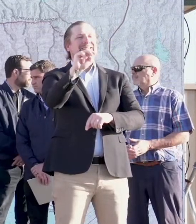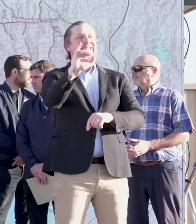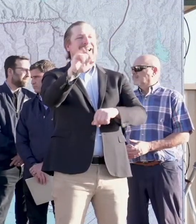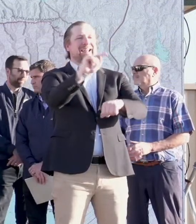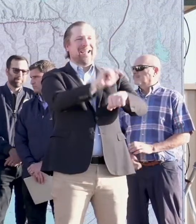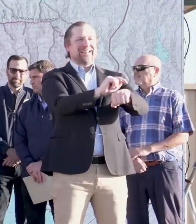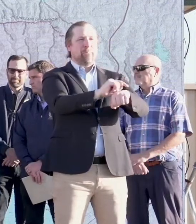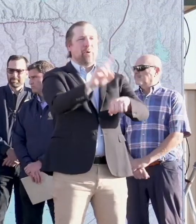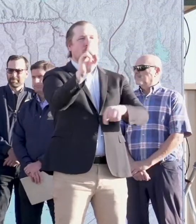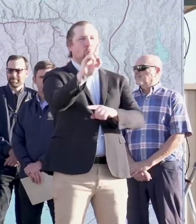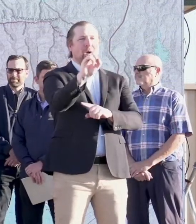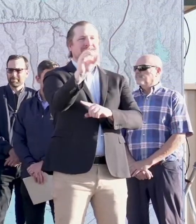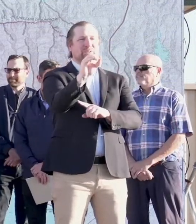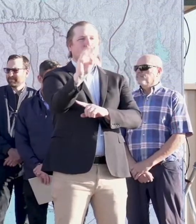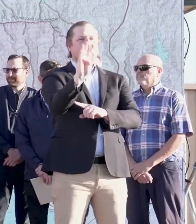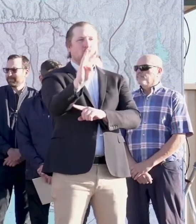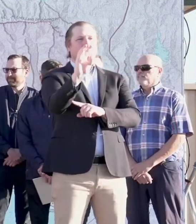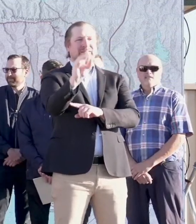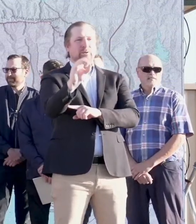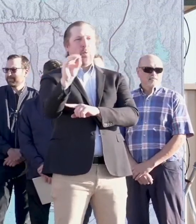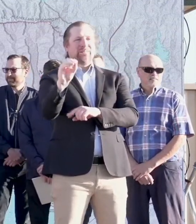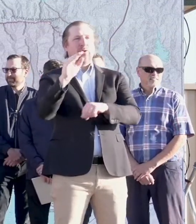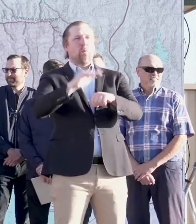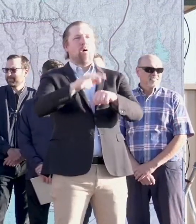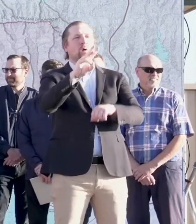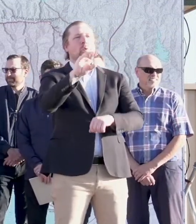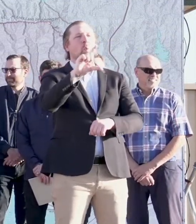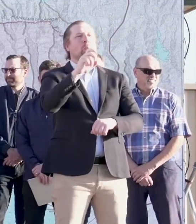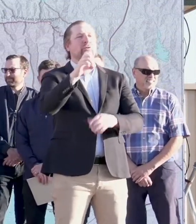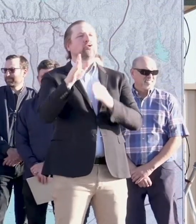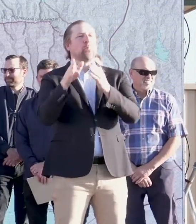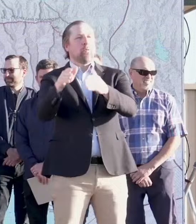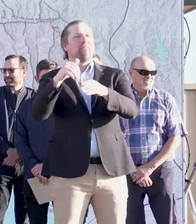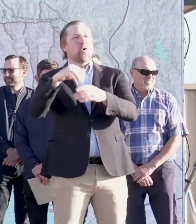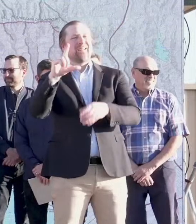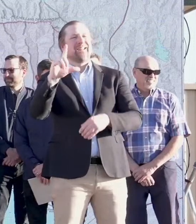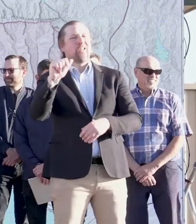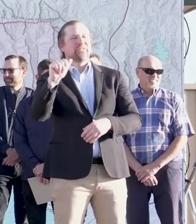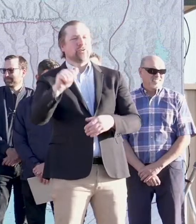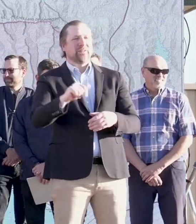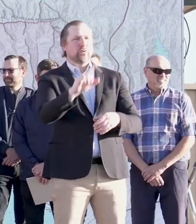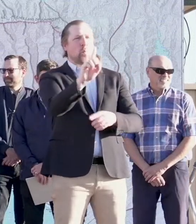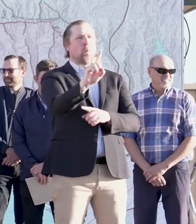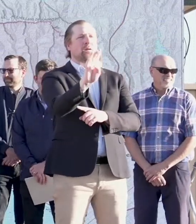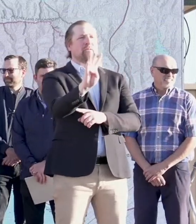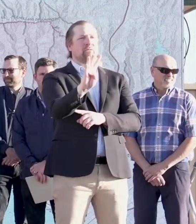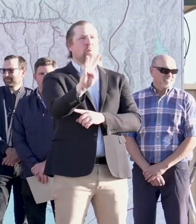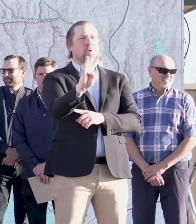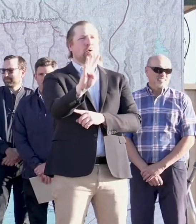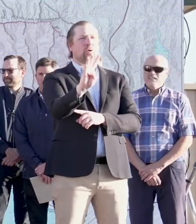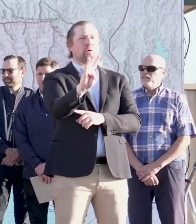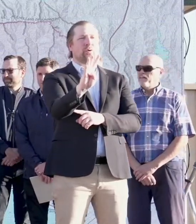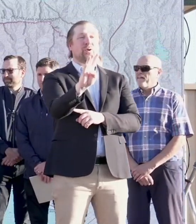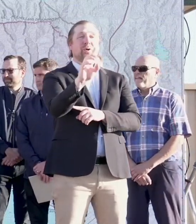address 10400 Wilshire Boulevard in Los Angeles. Again,